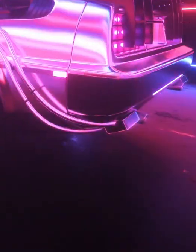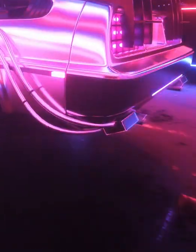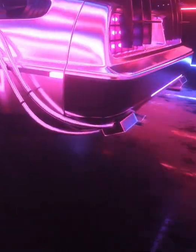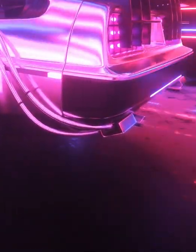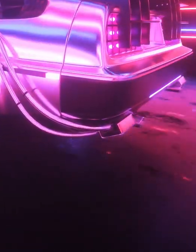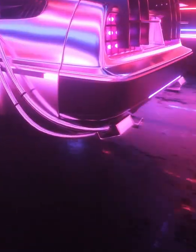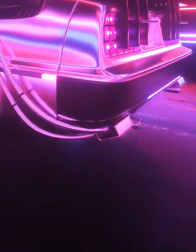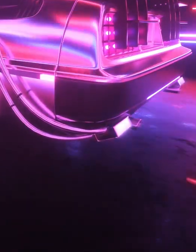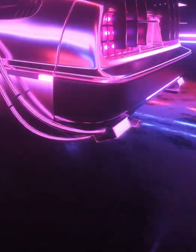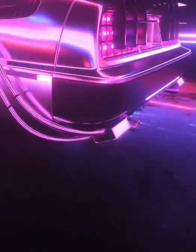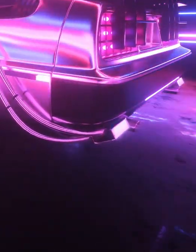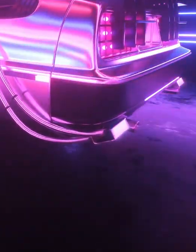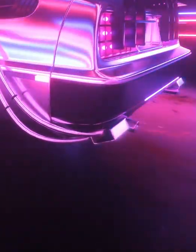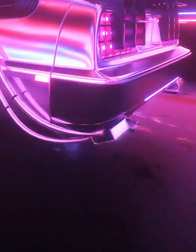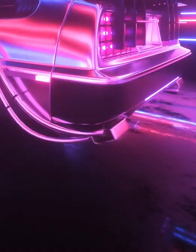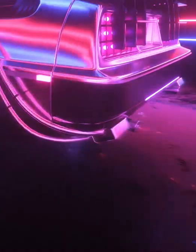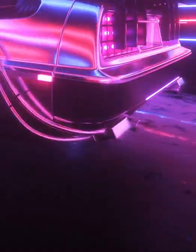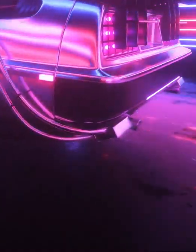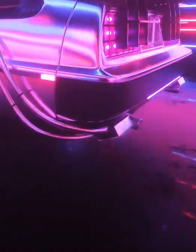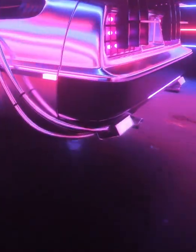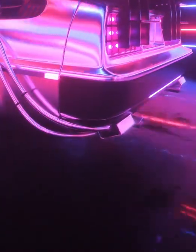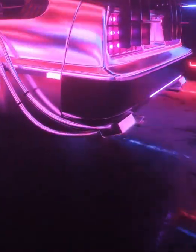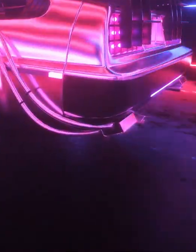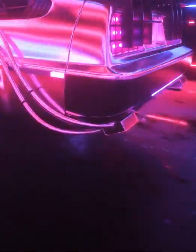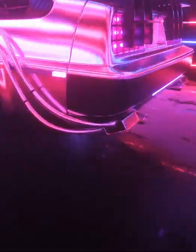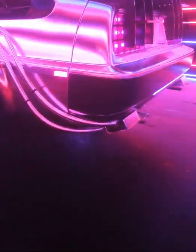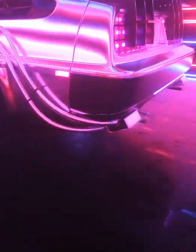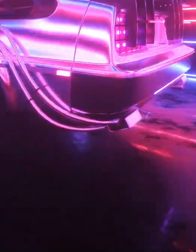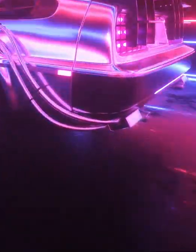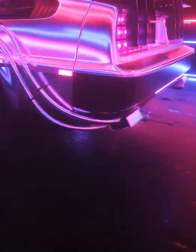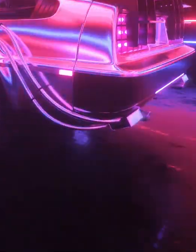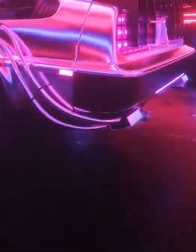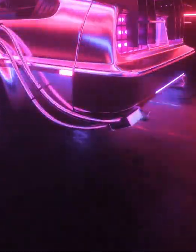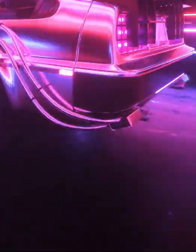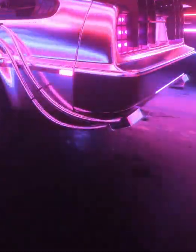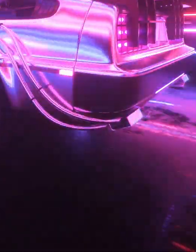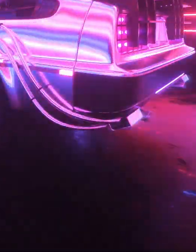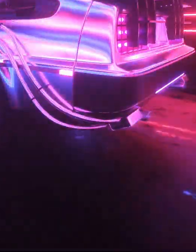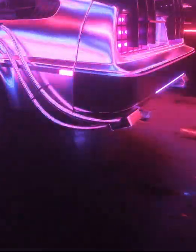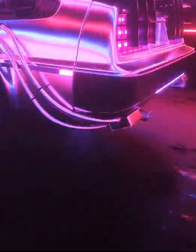Executive, Dr. Calvin Ball, or should I say, Doc Brown.